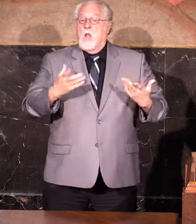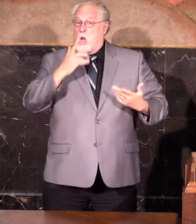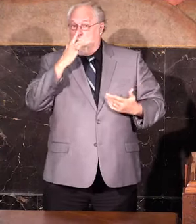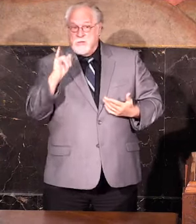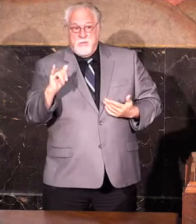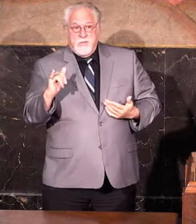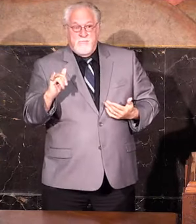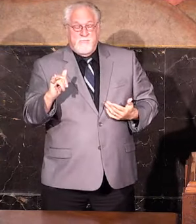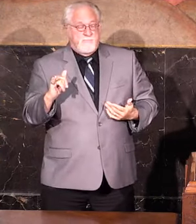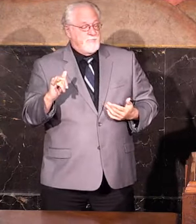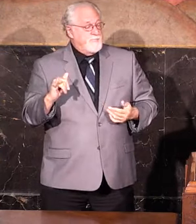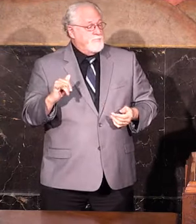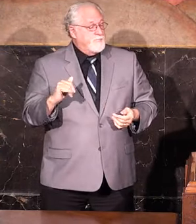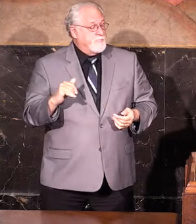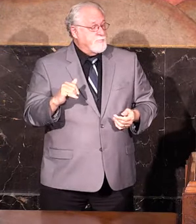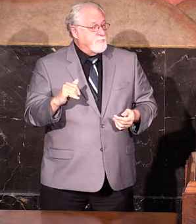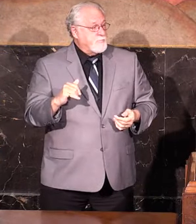like,